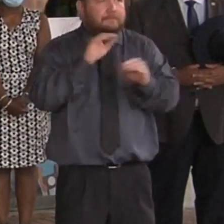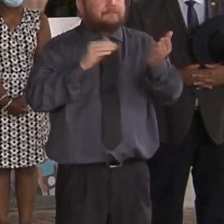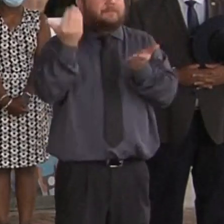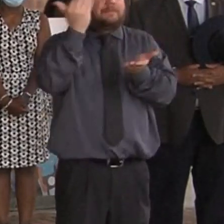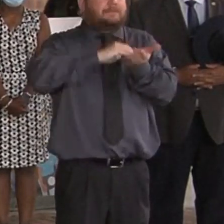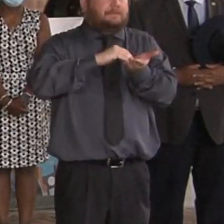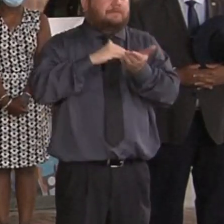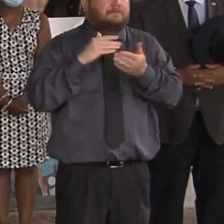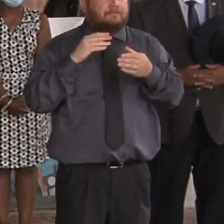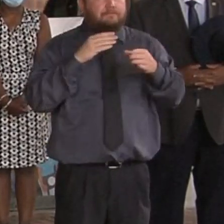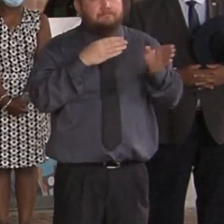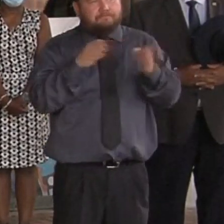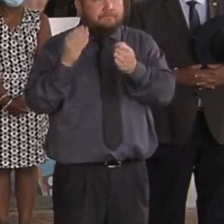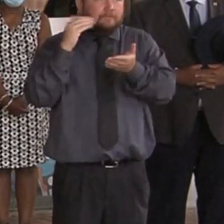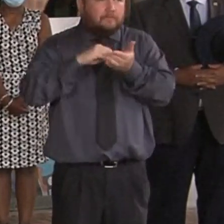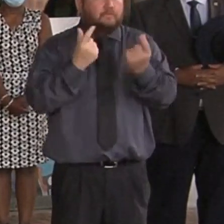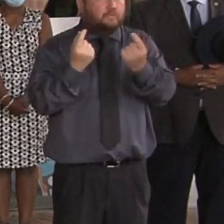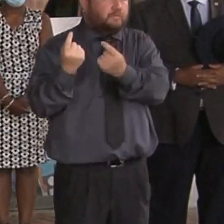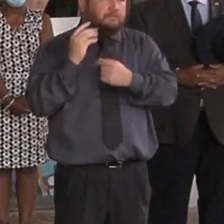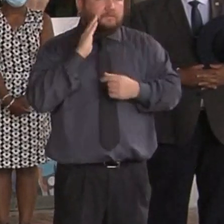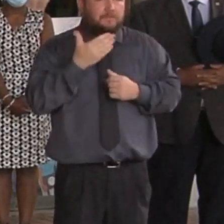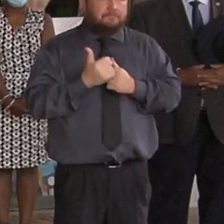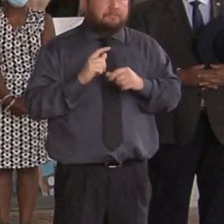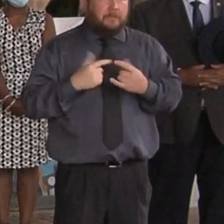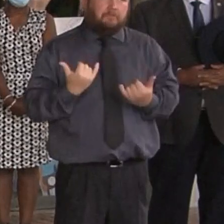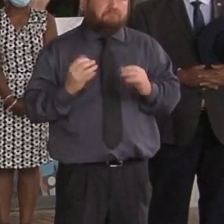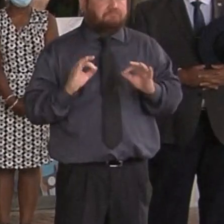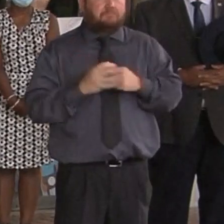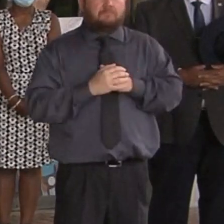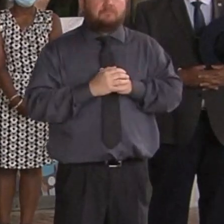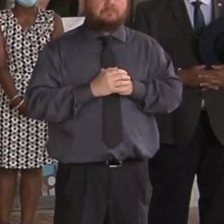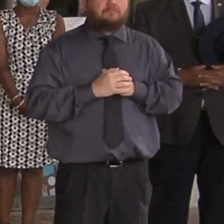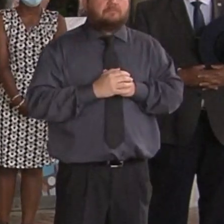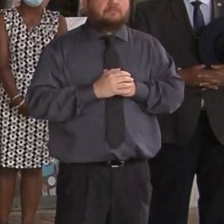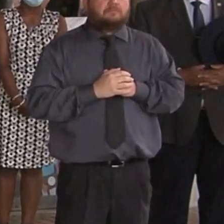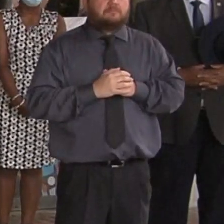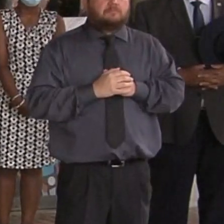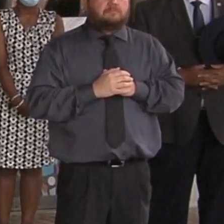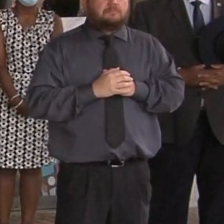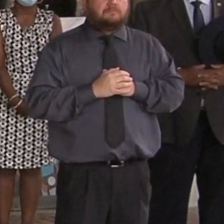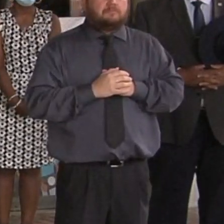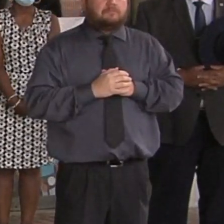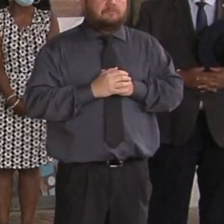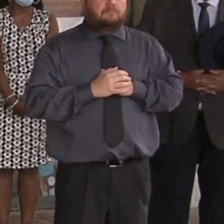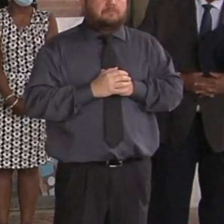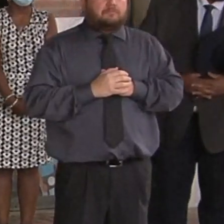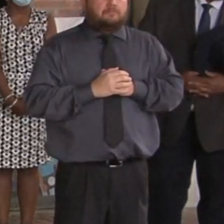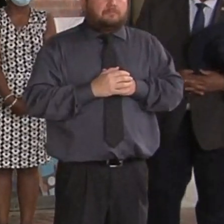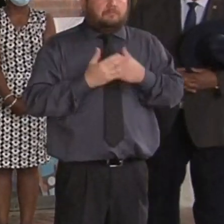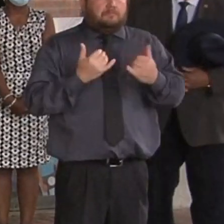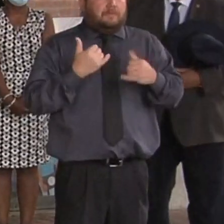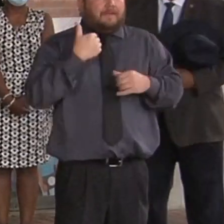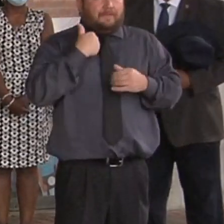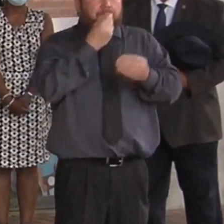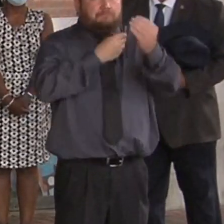will be putting pressure on them to make sure they live within their means, meaning don't overspend. All right?